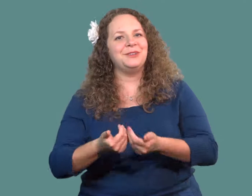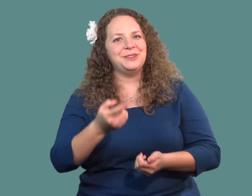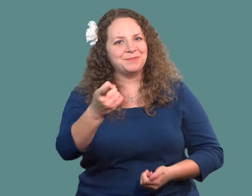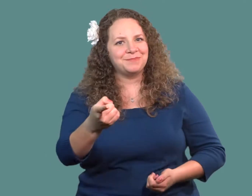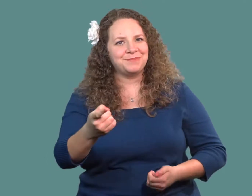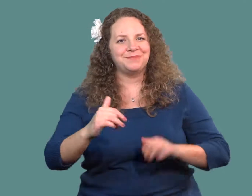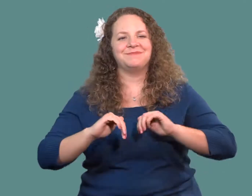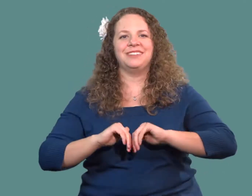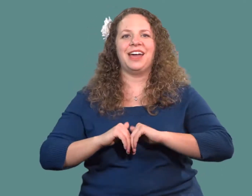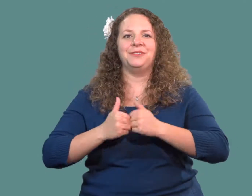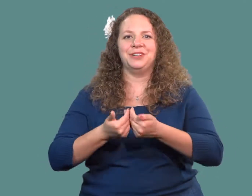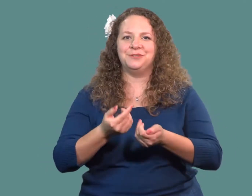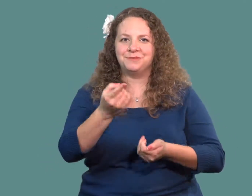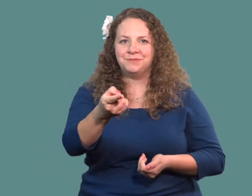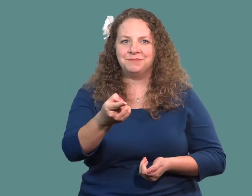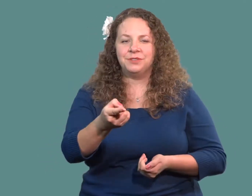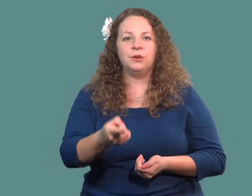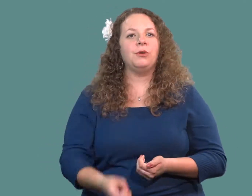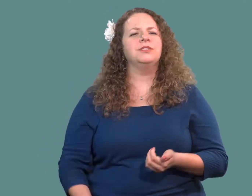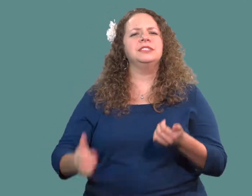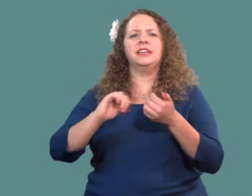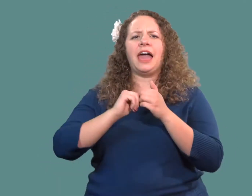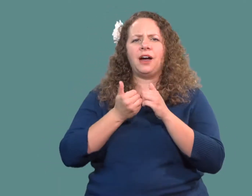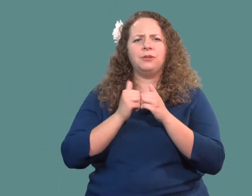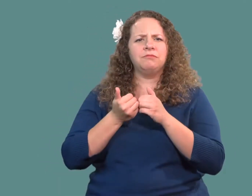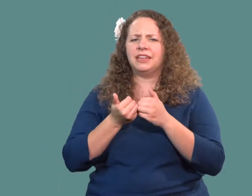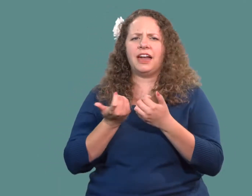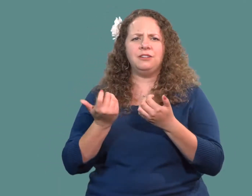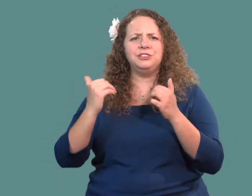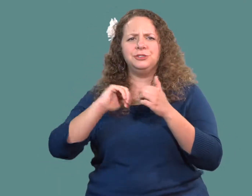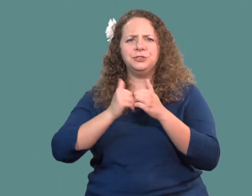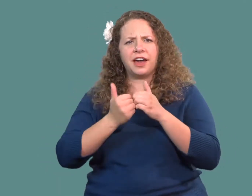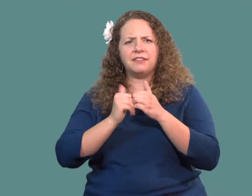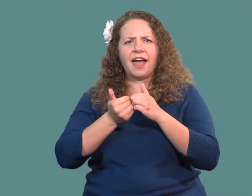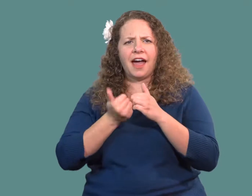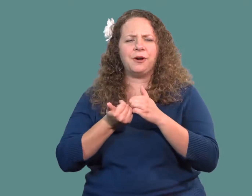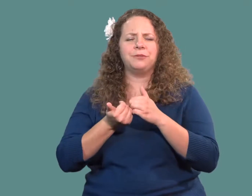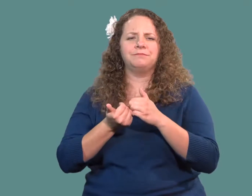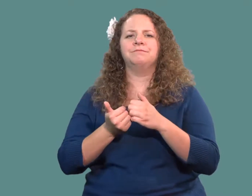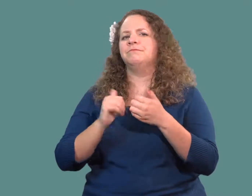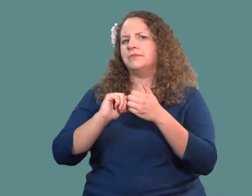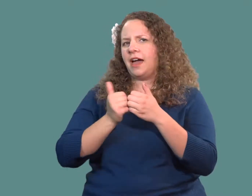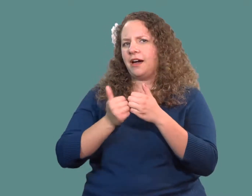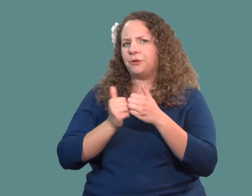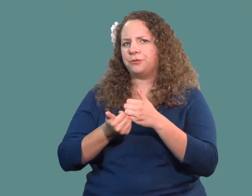you, how are you? Or the sign how, like how did you do that, how